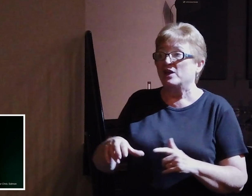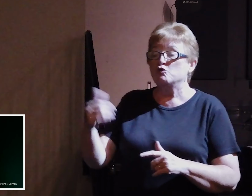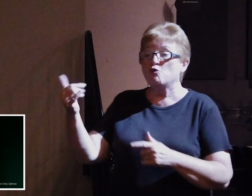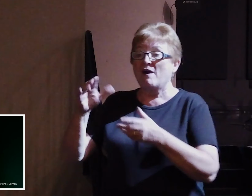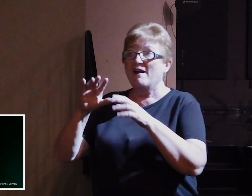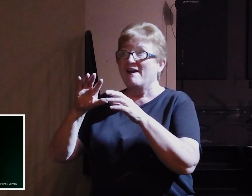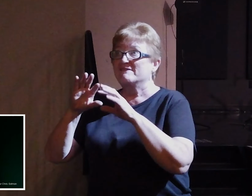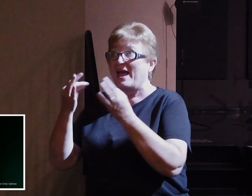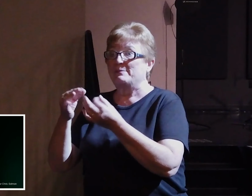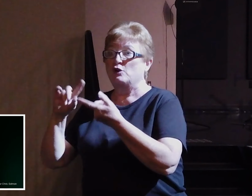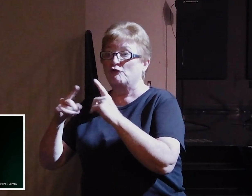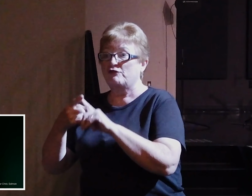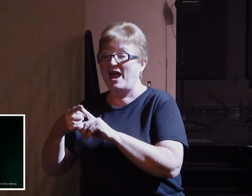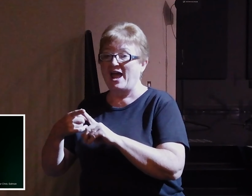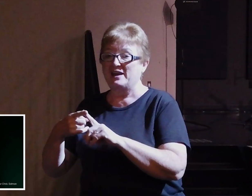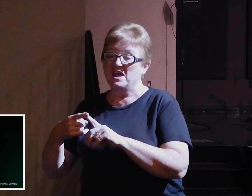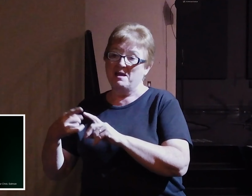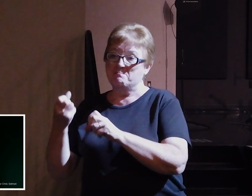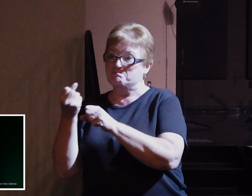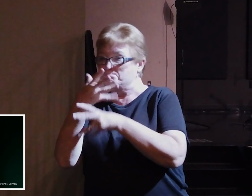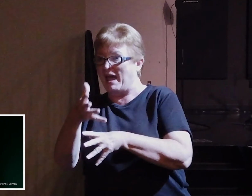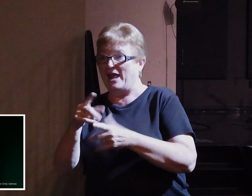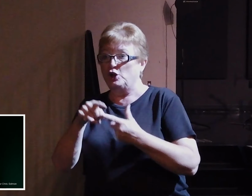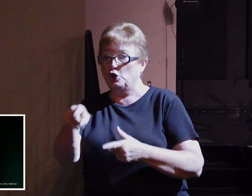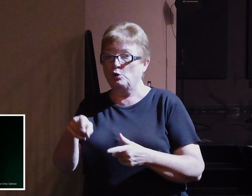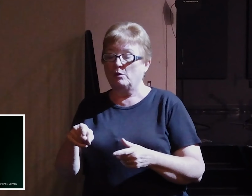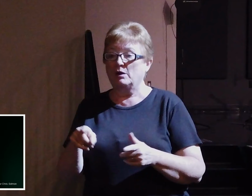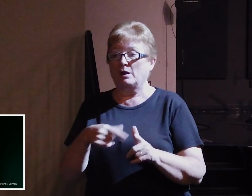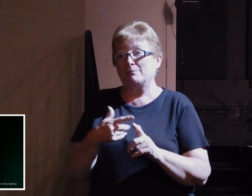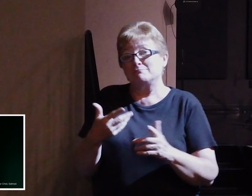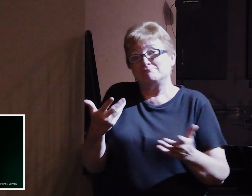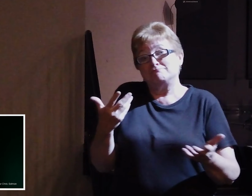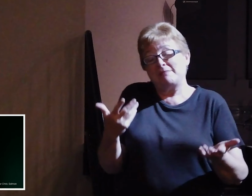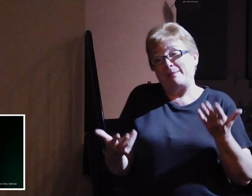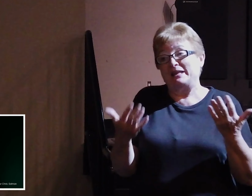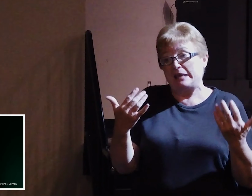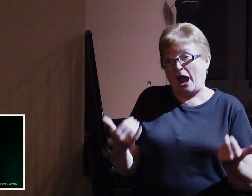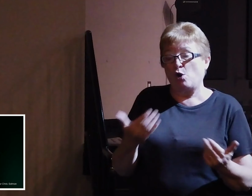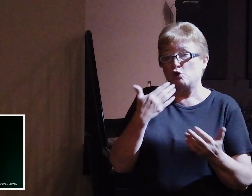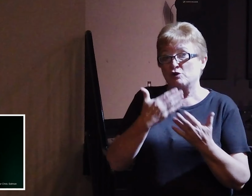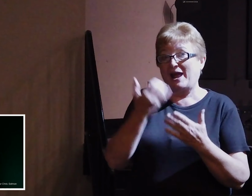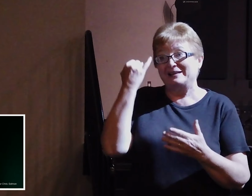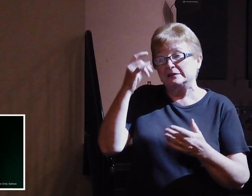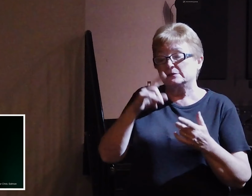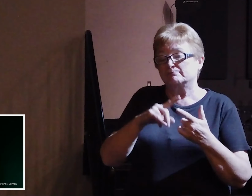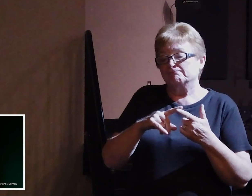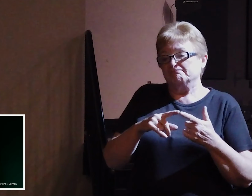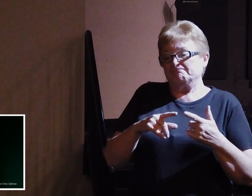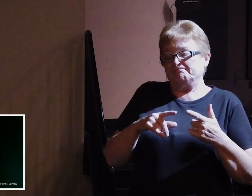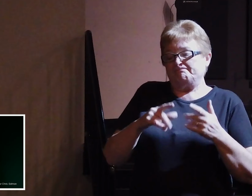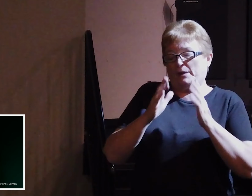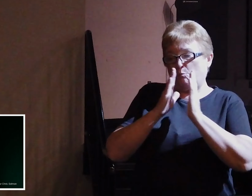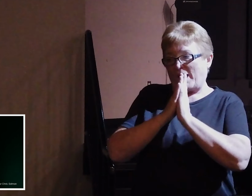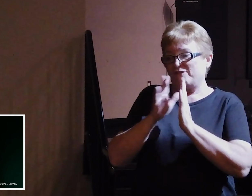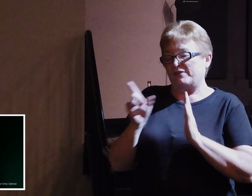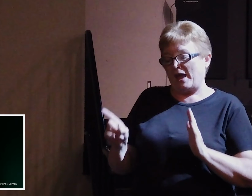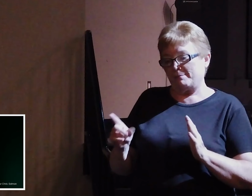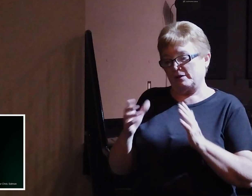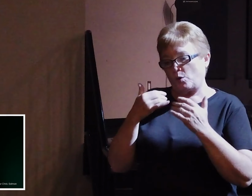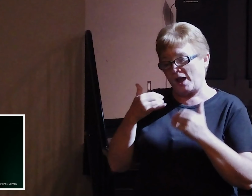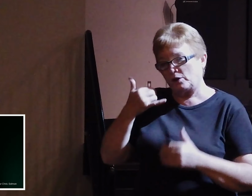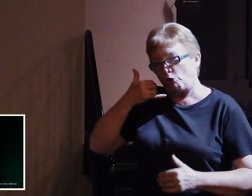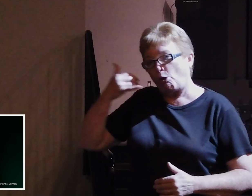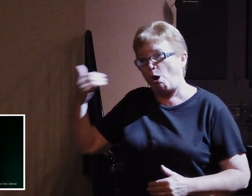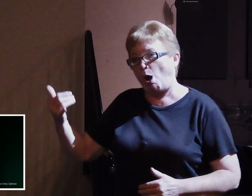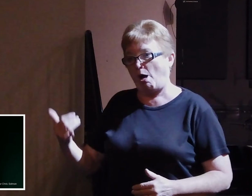18 months. Maybe it's time to give them an actual phone call or to pray for them and actually